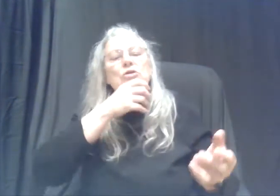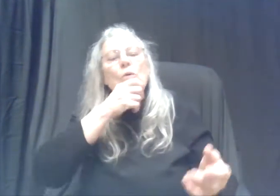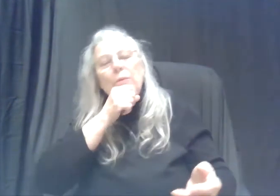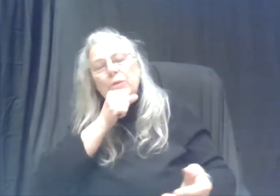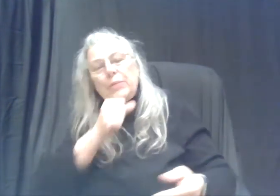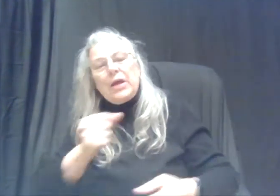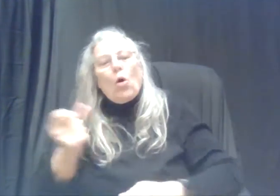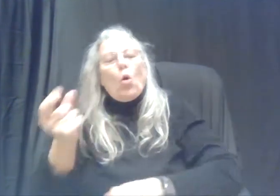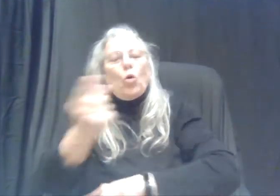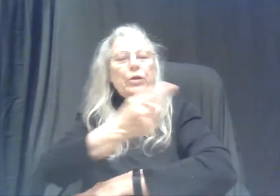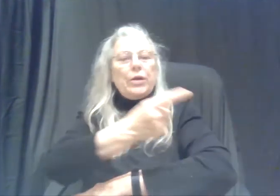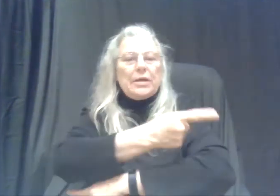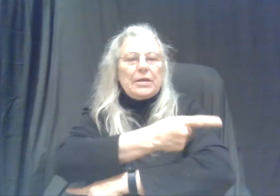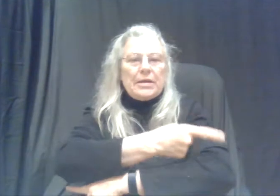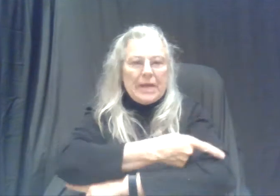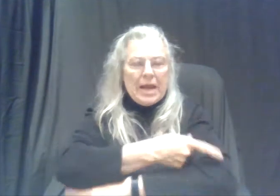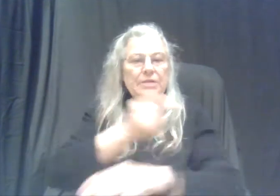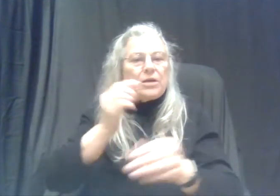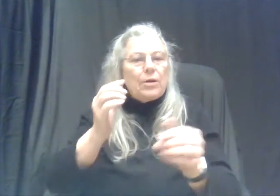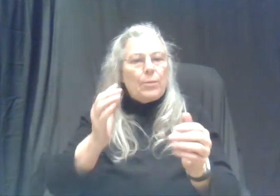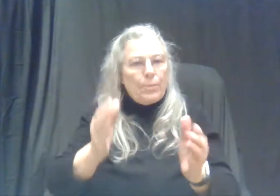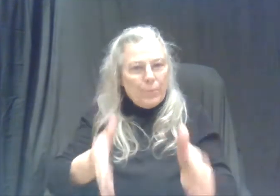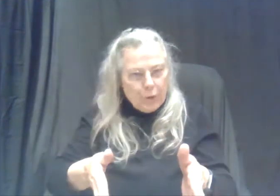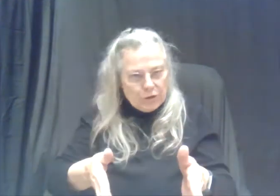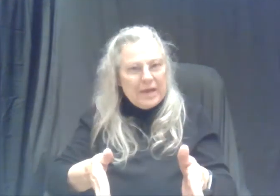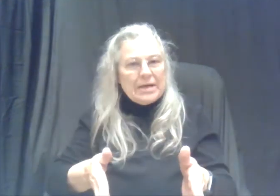would be old days person ending.